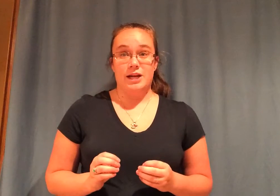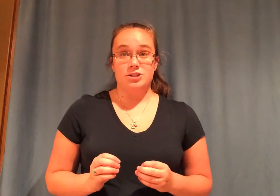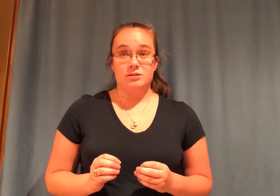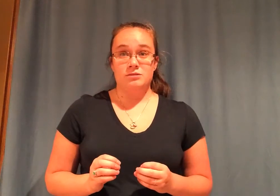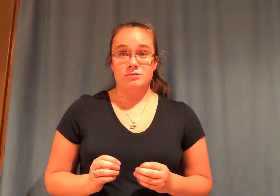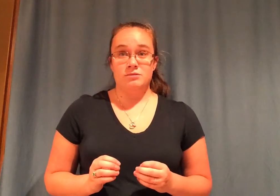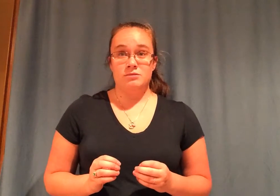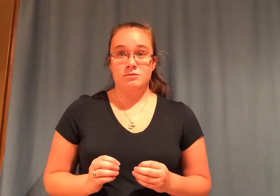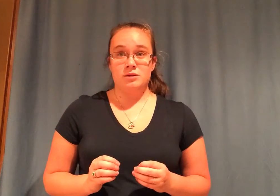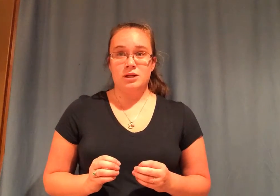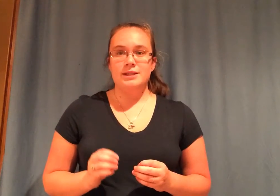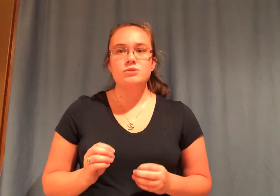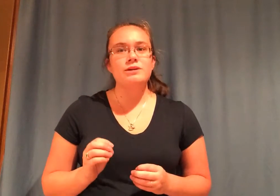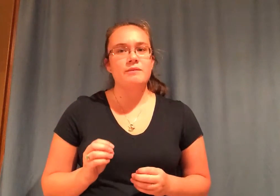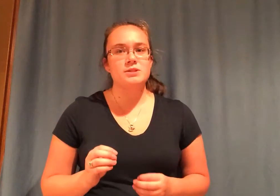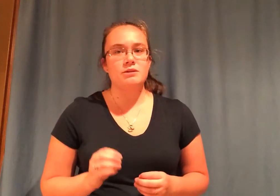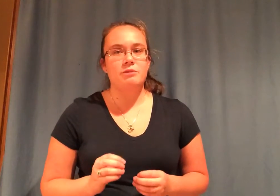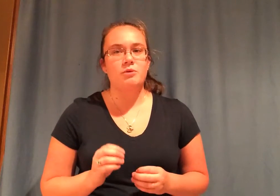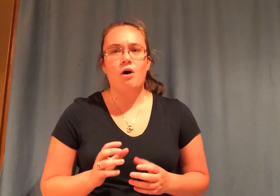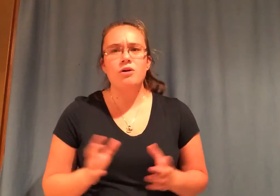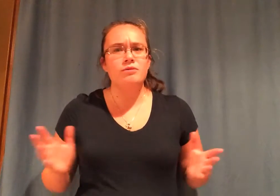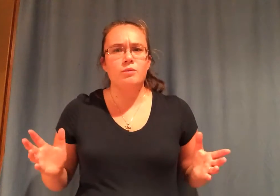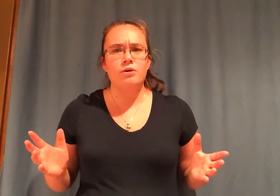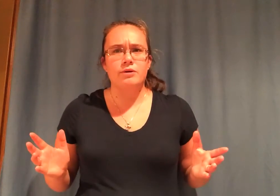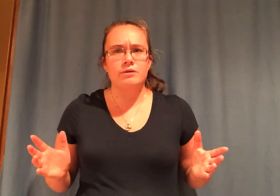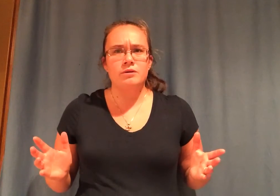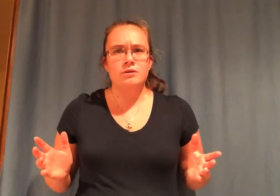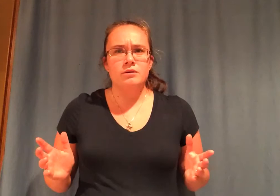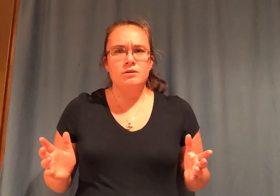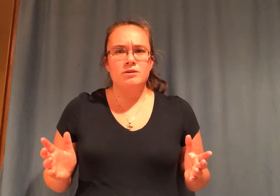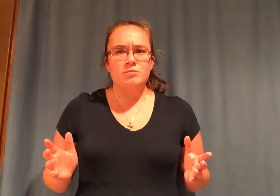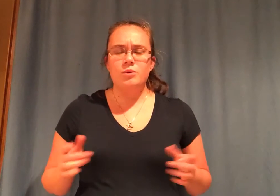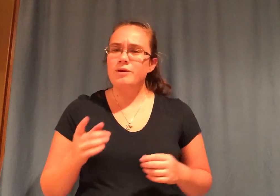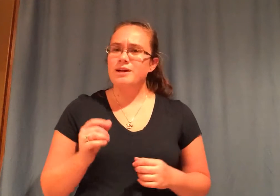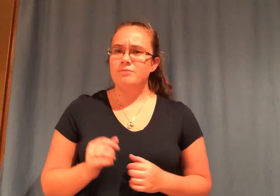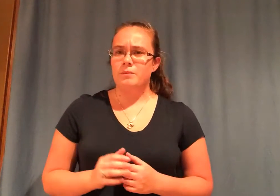education. That's 25% of people all over the world. But what about deaf people?